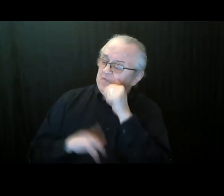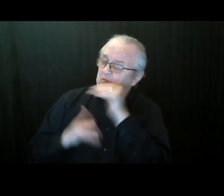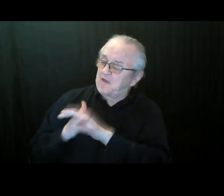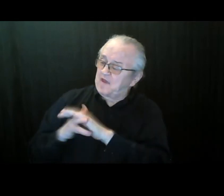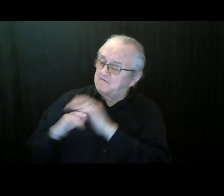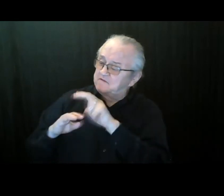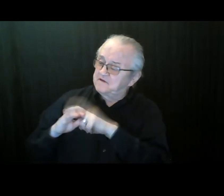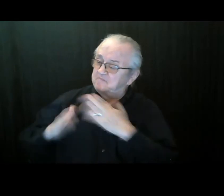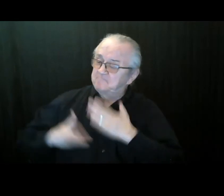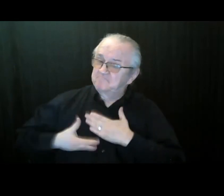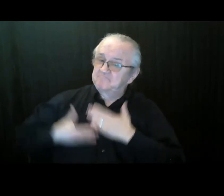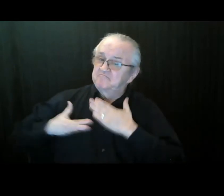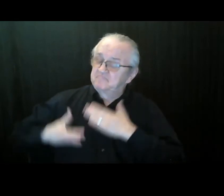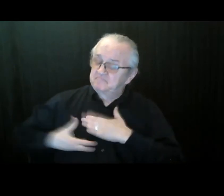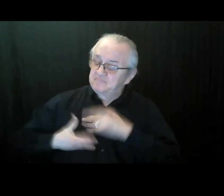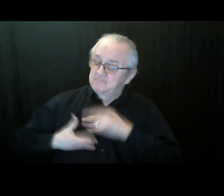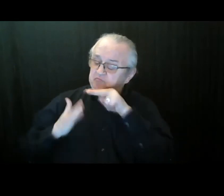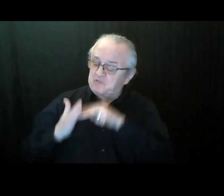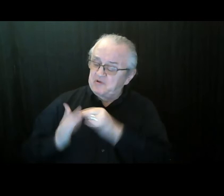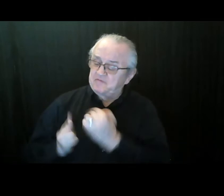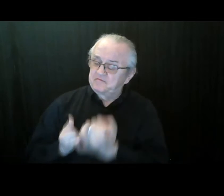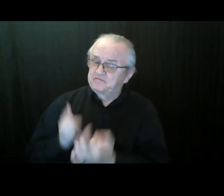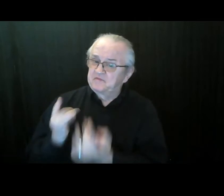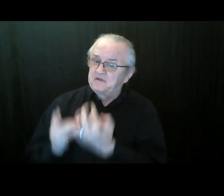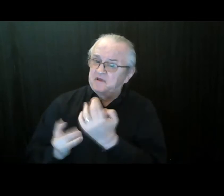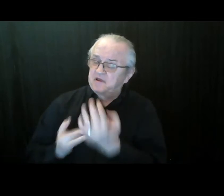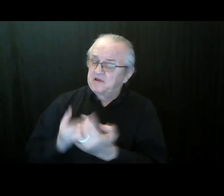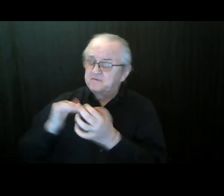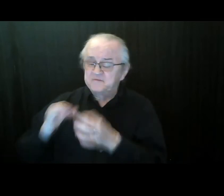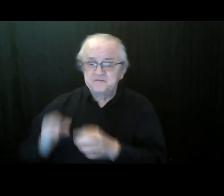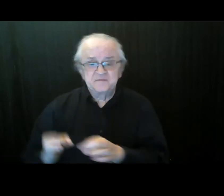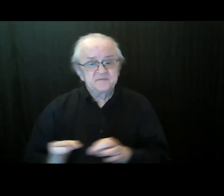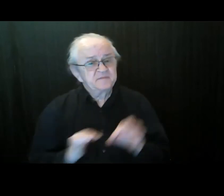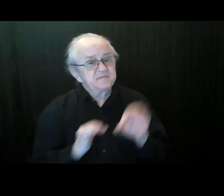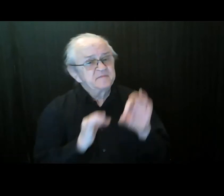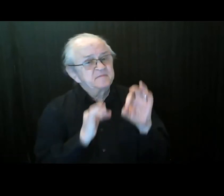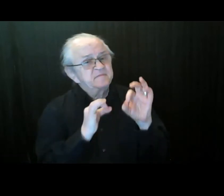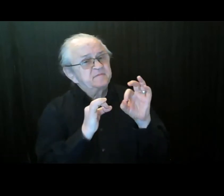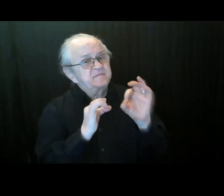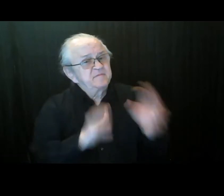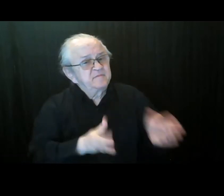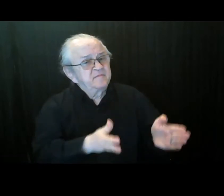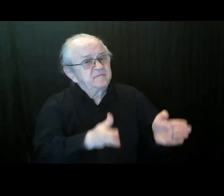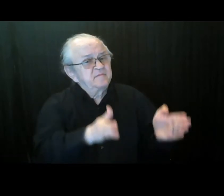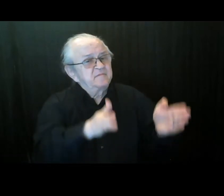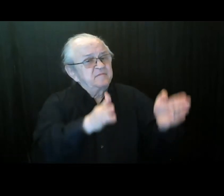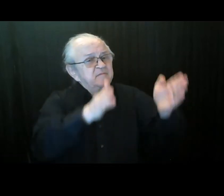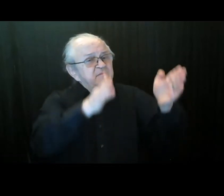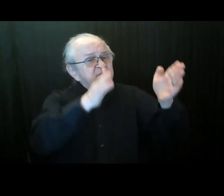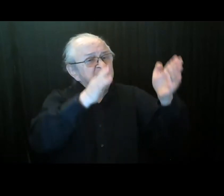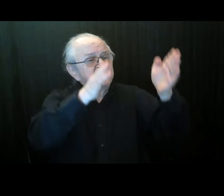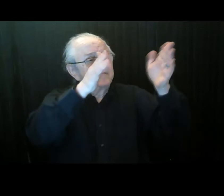chair reading by the firelight. And he glanced up and he could see the tower of the